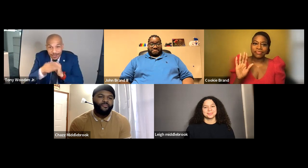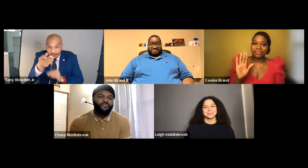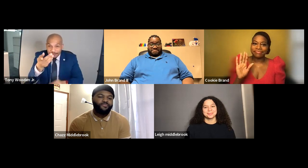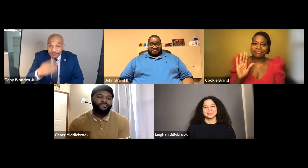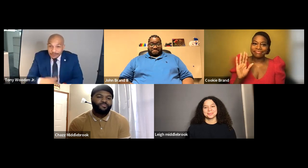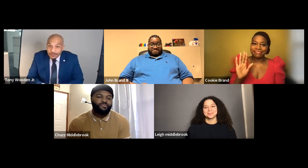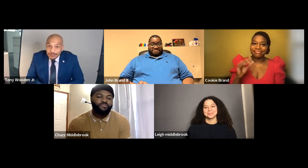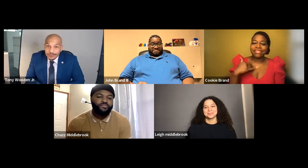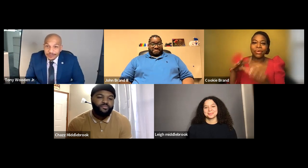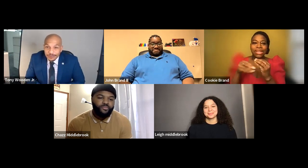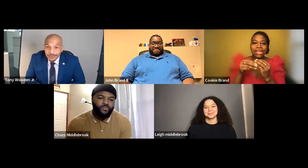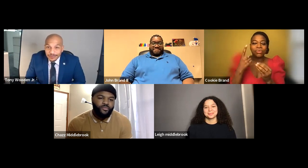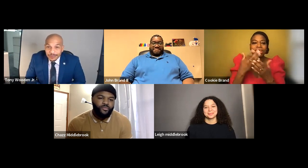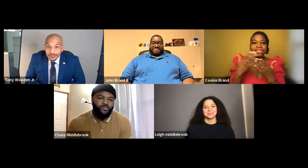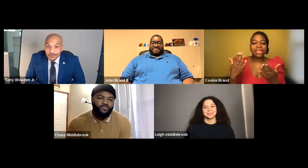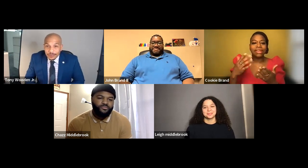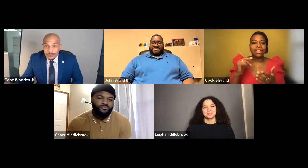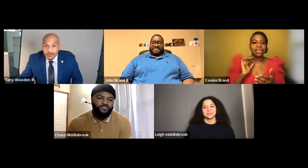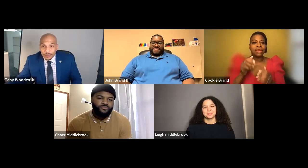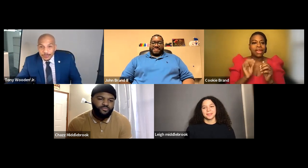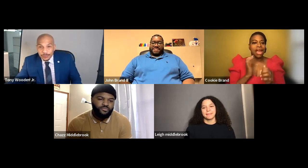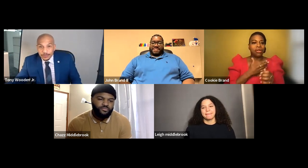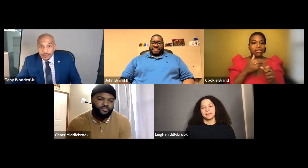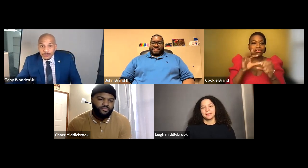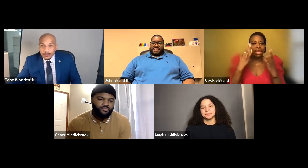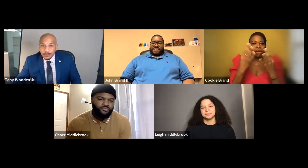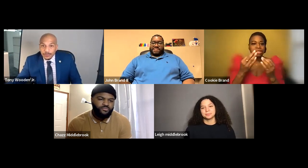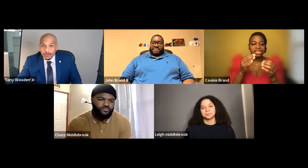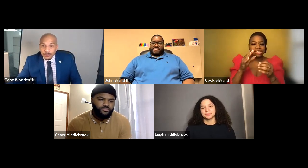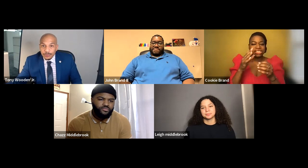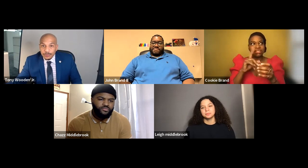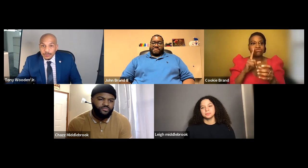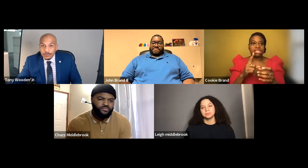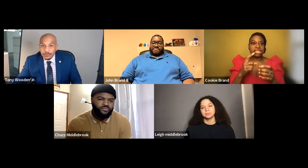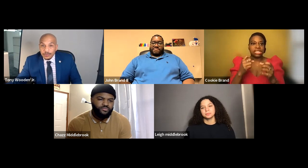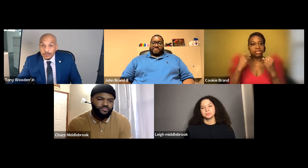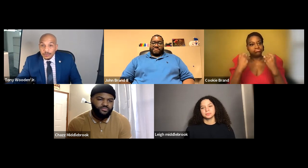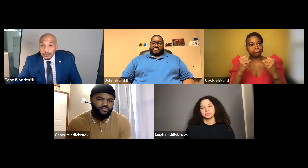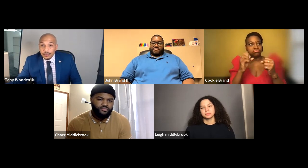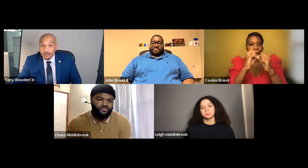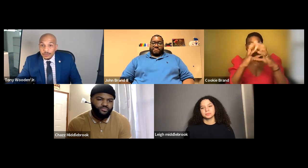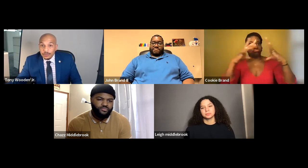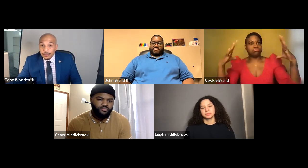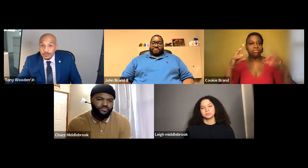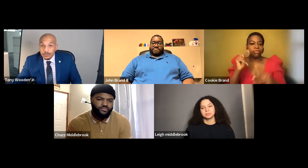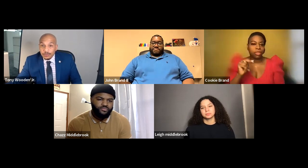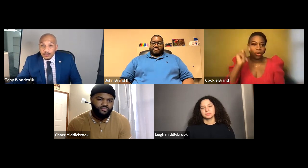three. The first, yes, Cookie. I just want to add one thing related to our family. It's really a